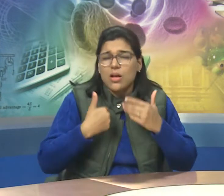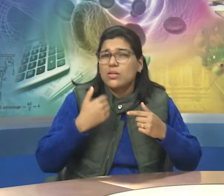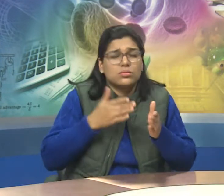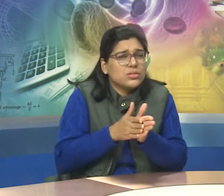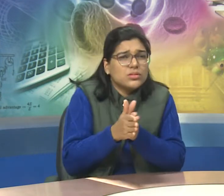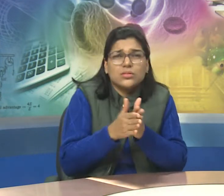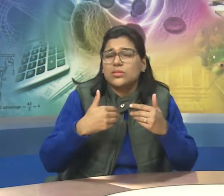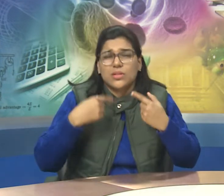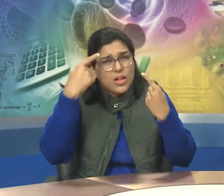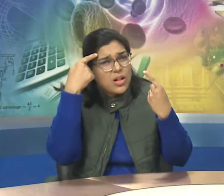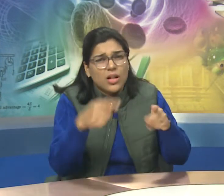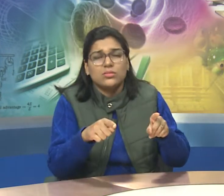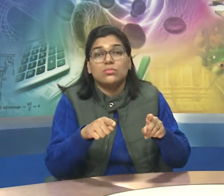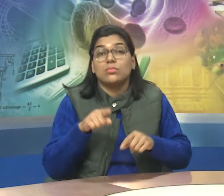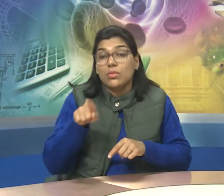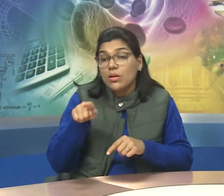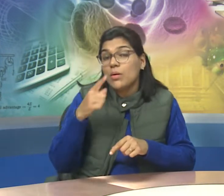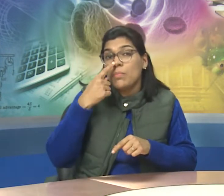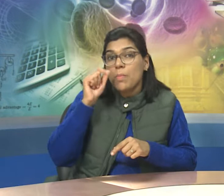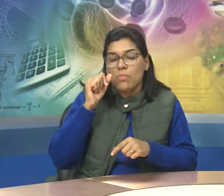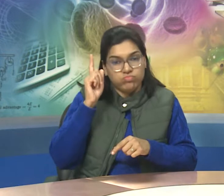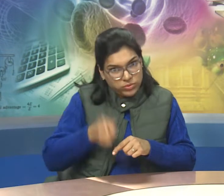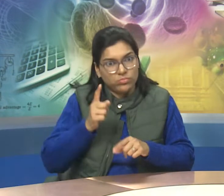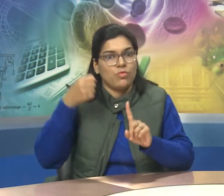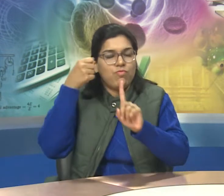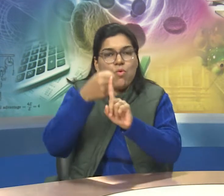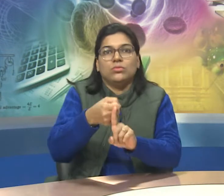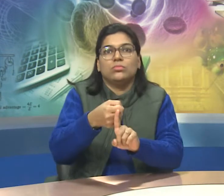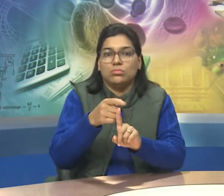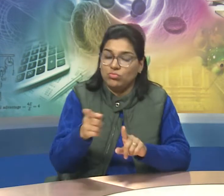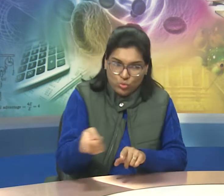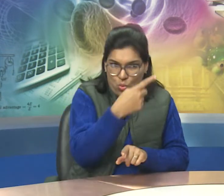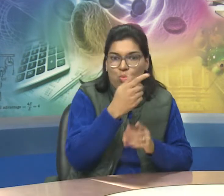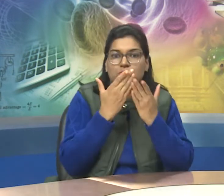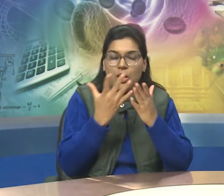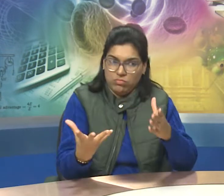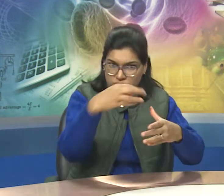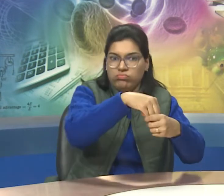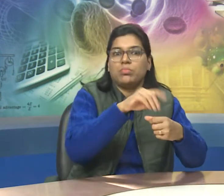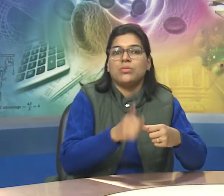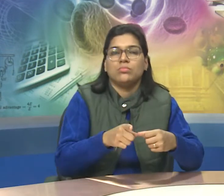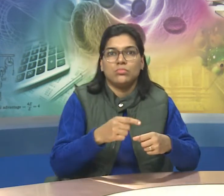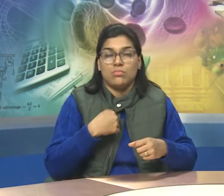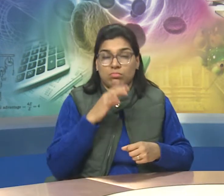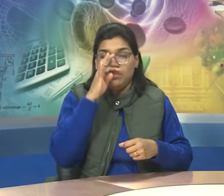who has no aptitude for subject is compelled